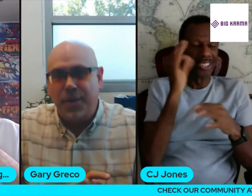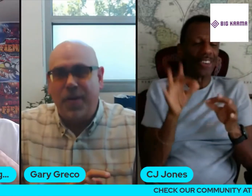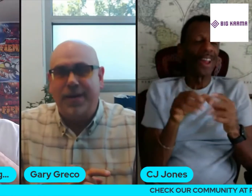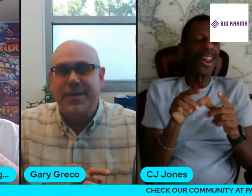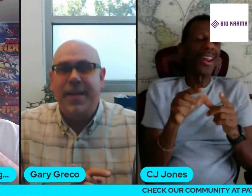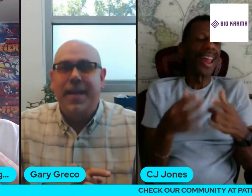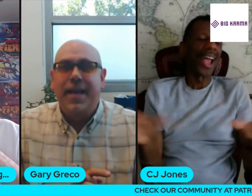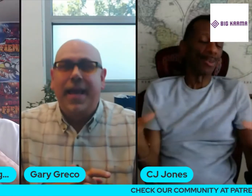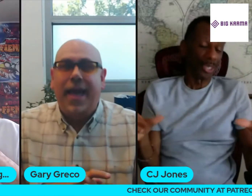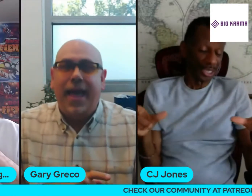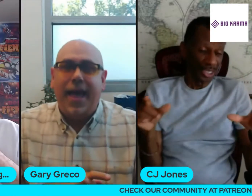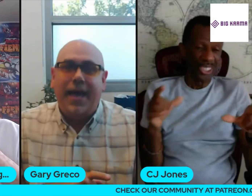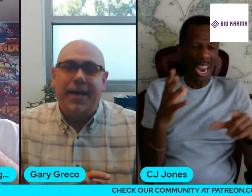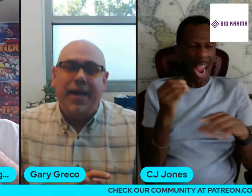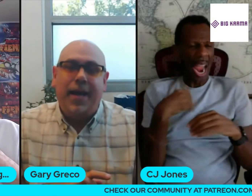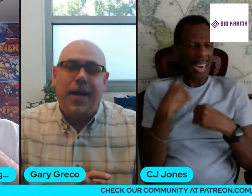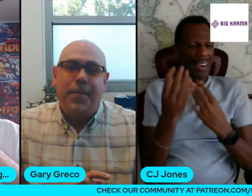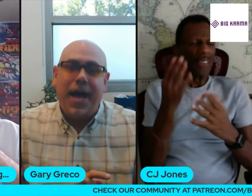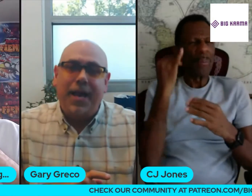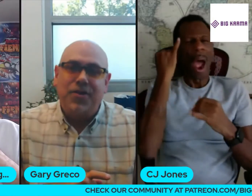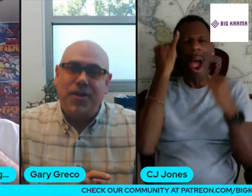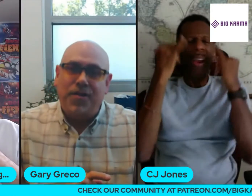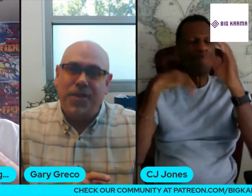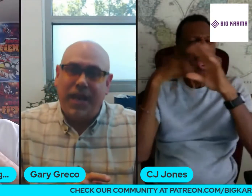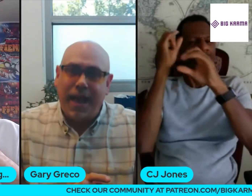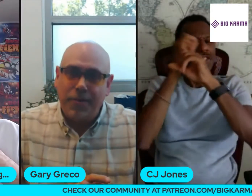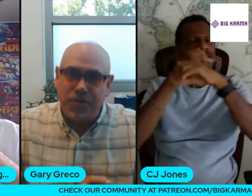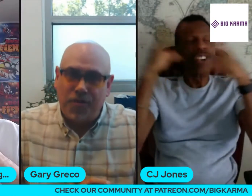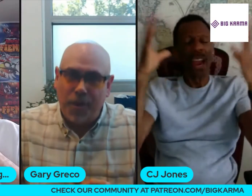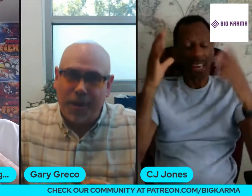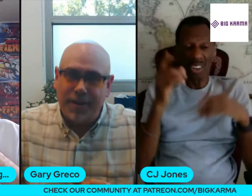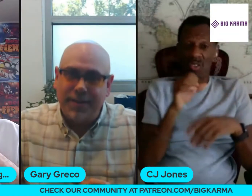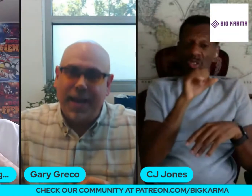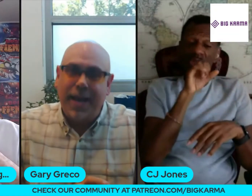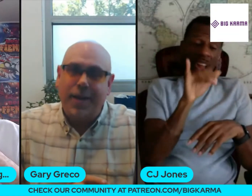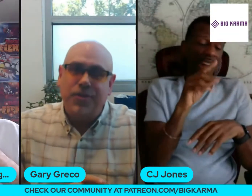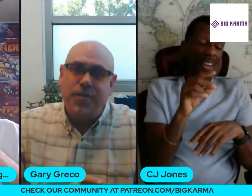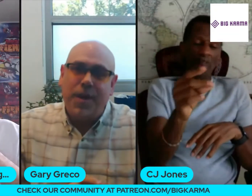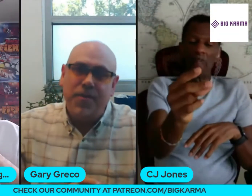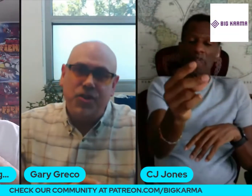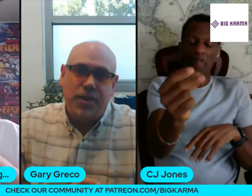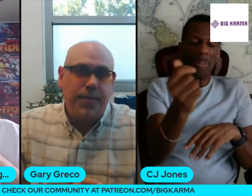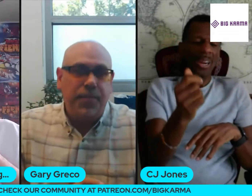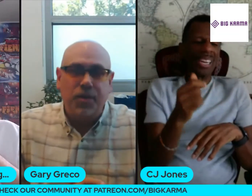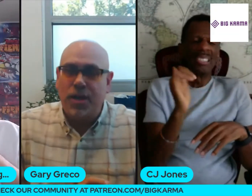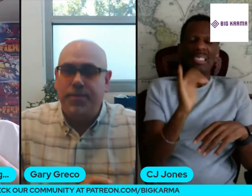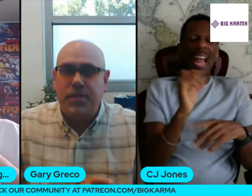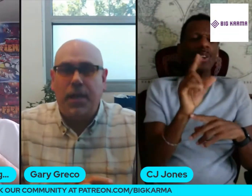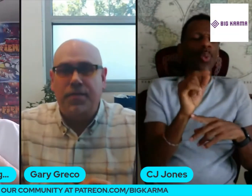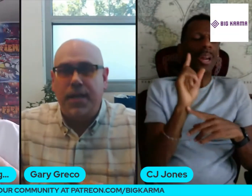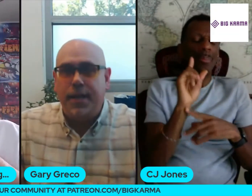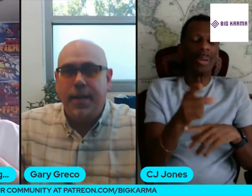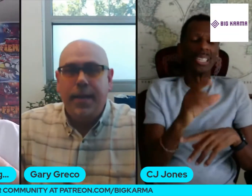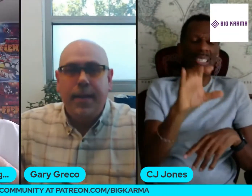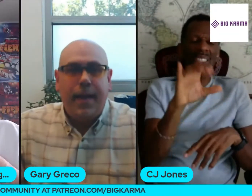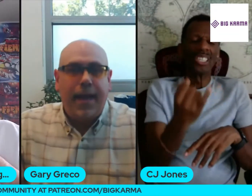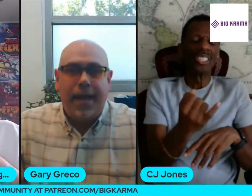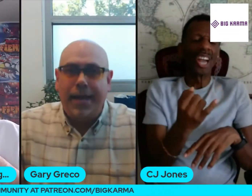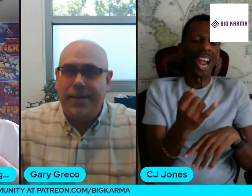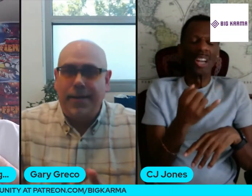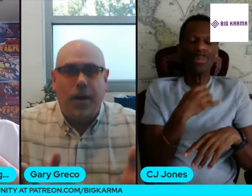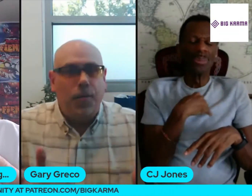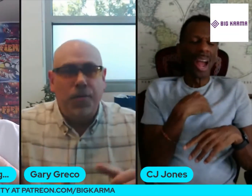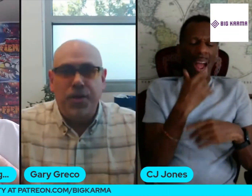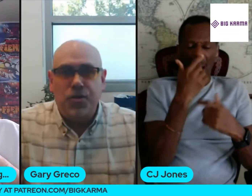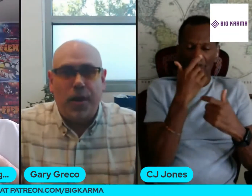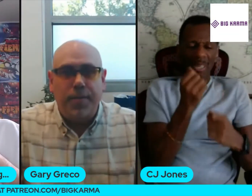my experience and knowledge of the language of American Sign Language and my vision. James loved it.